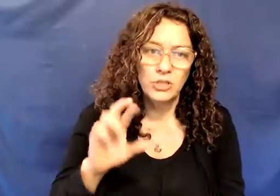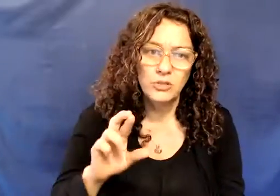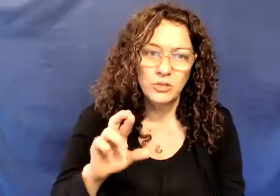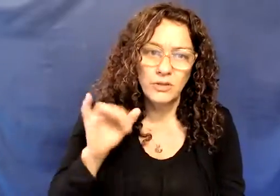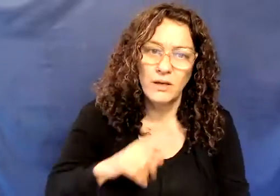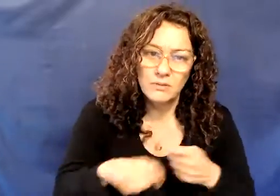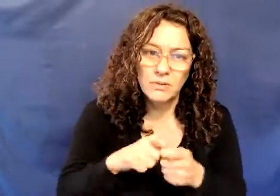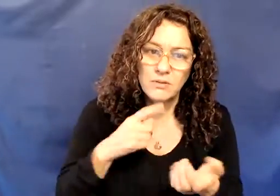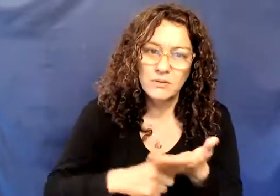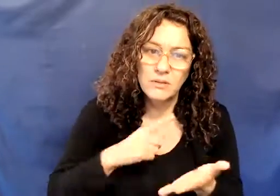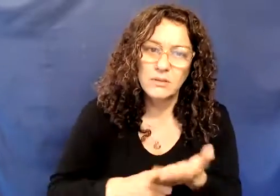And